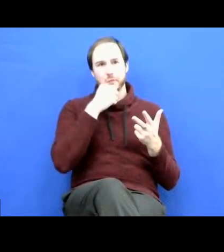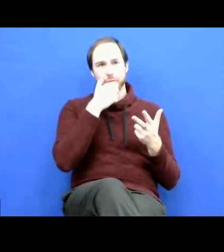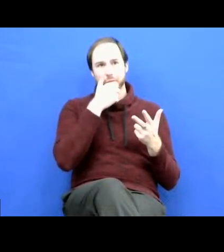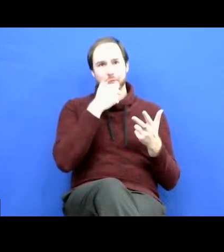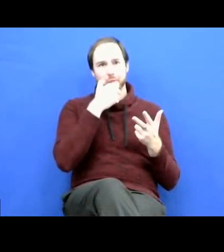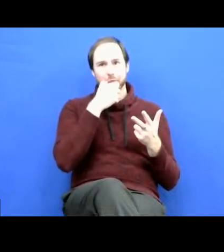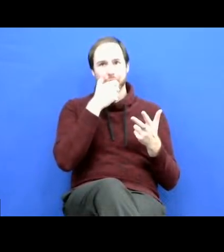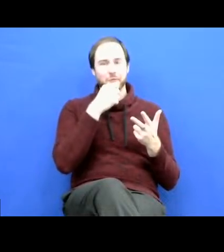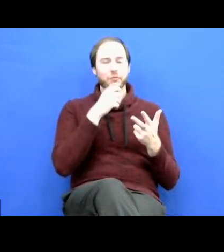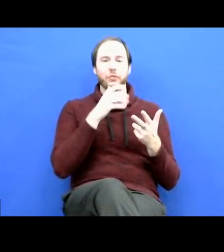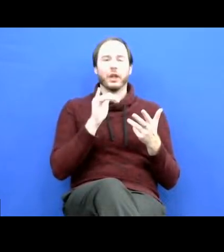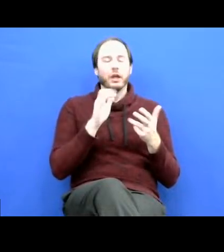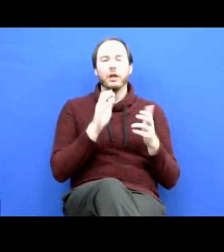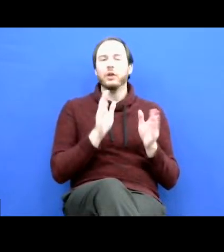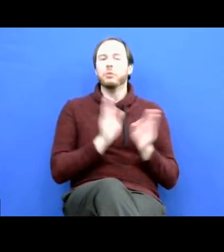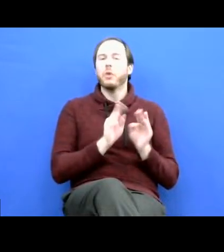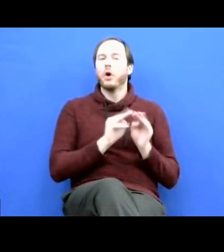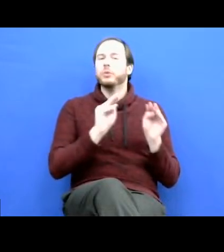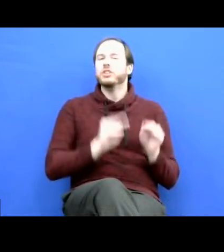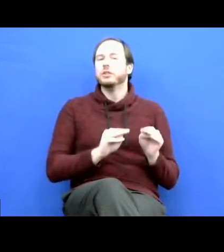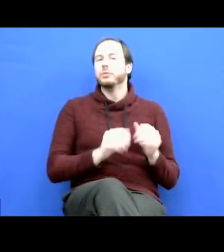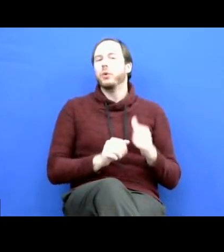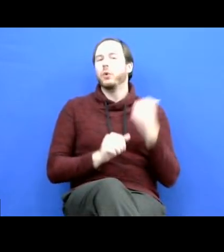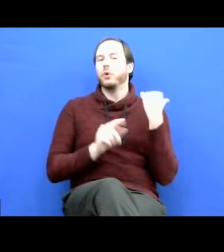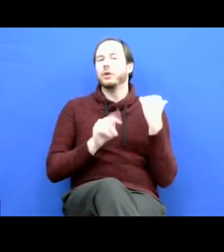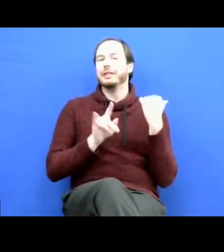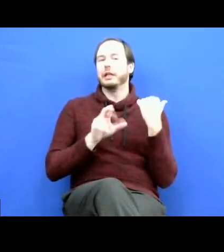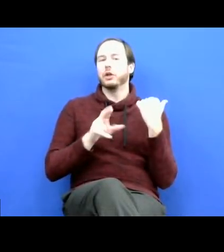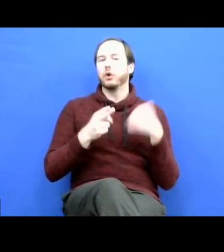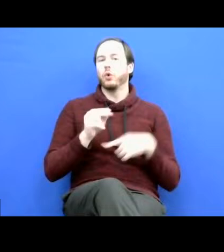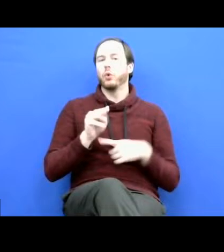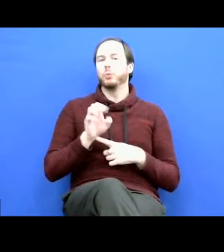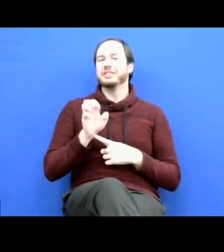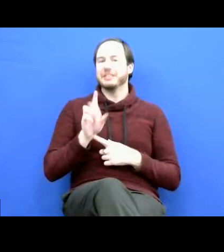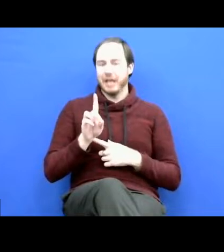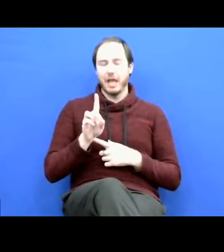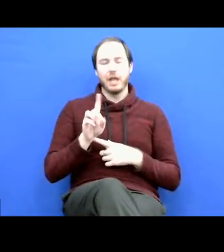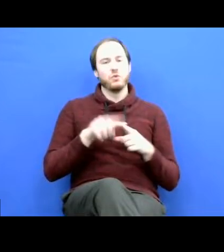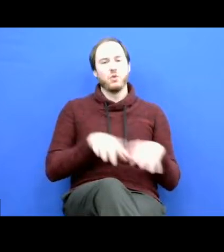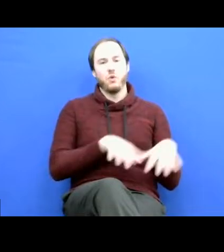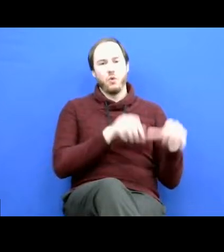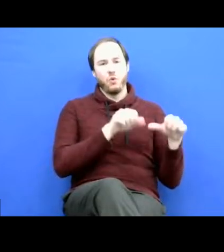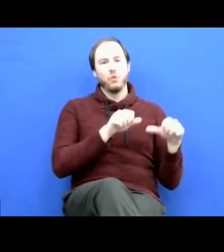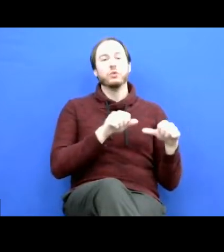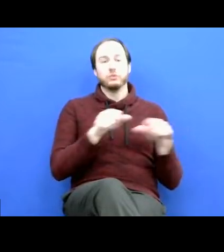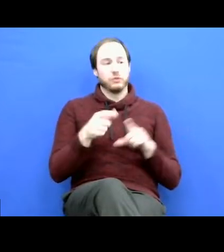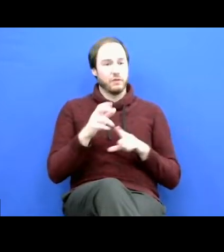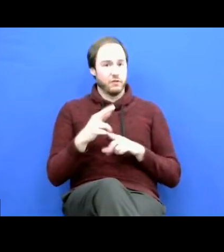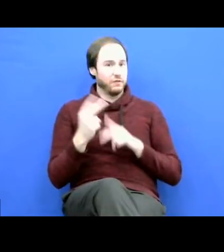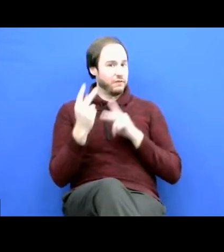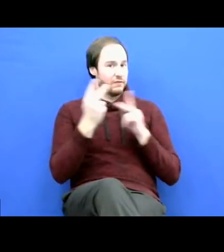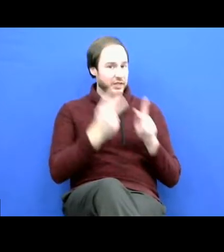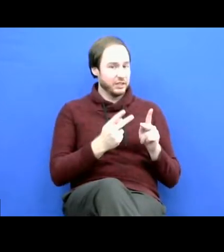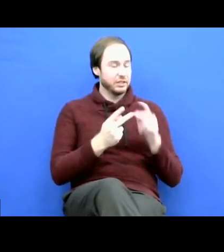essentially a small museum over at the Tinker Homestead. So if you're ever over there